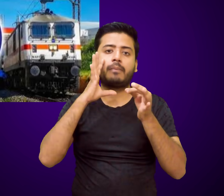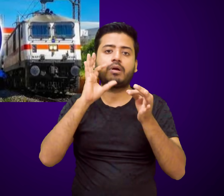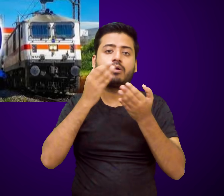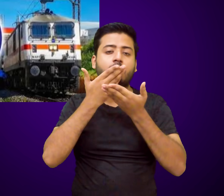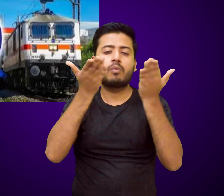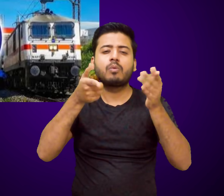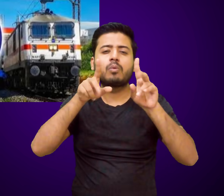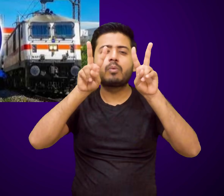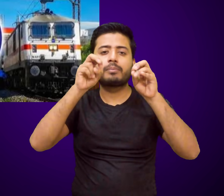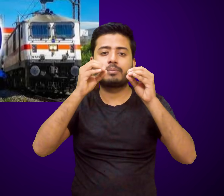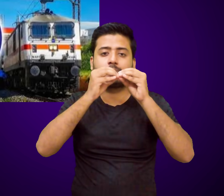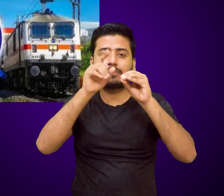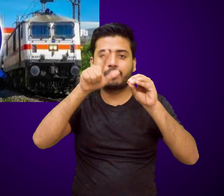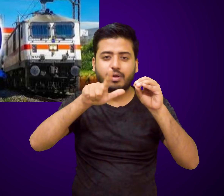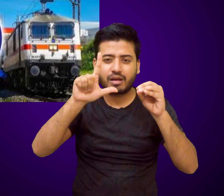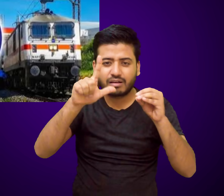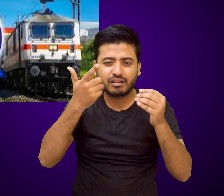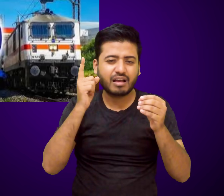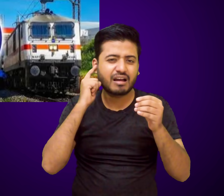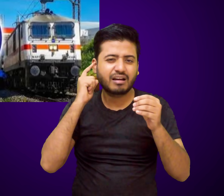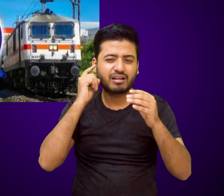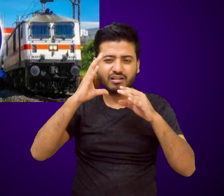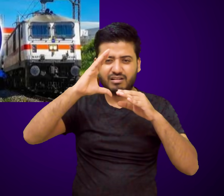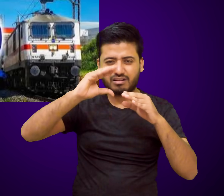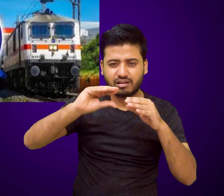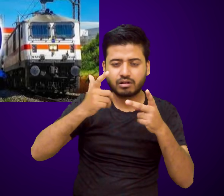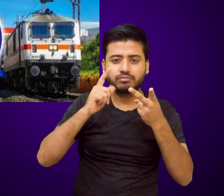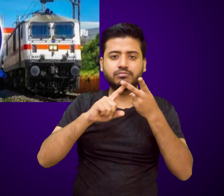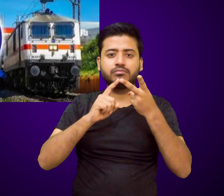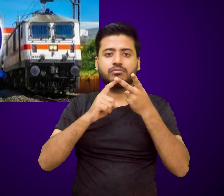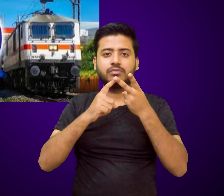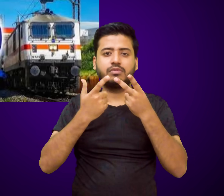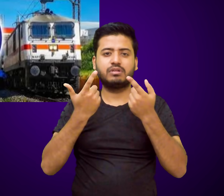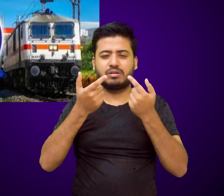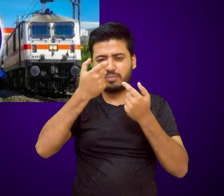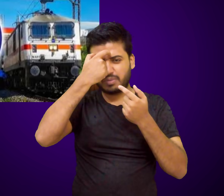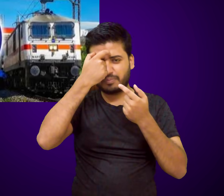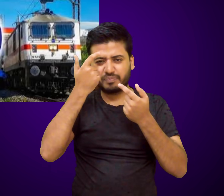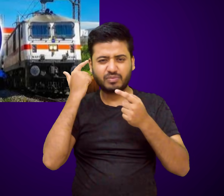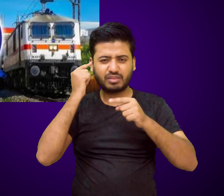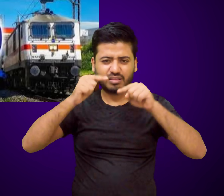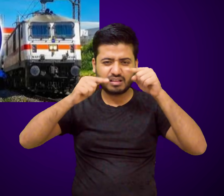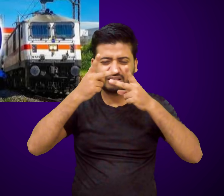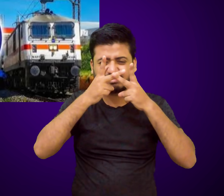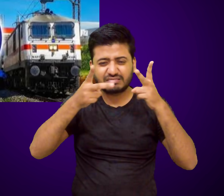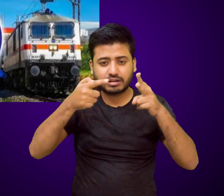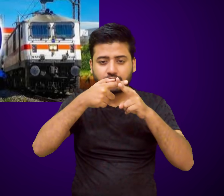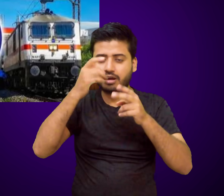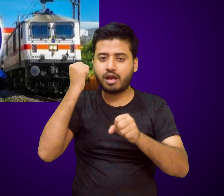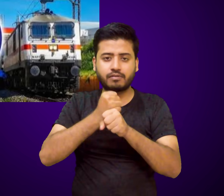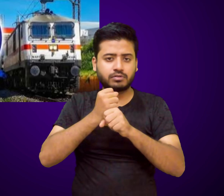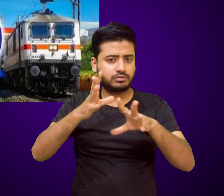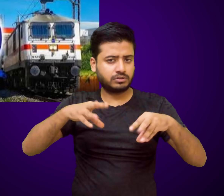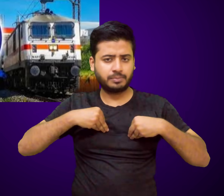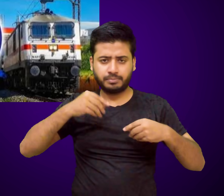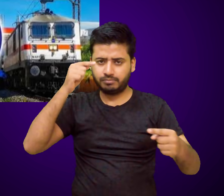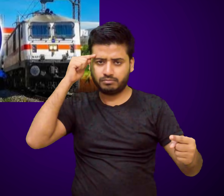for Persons with Disabilities, who has the authority to investigate matters under the central government. The Government of India, through